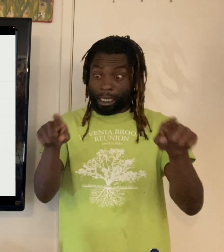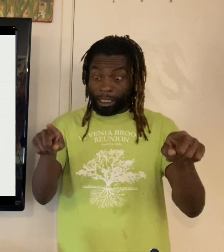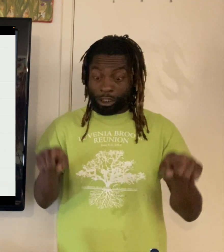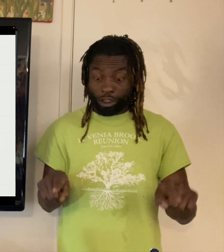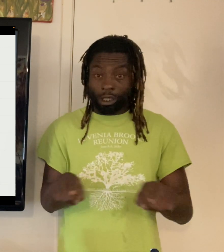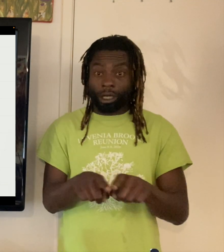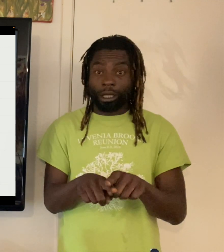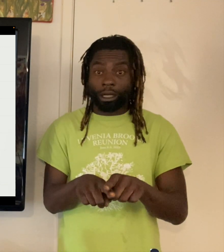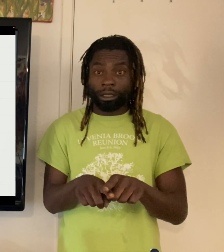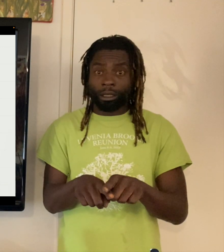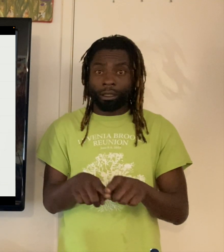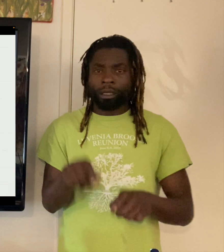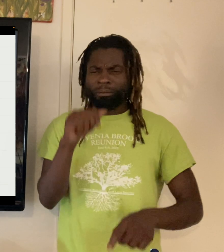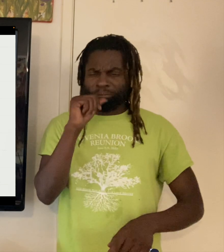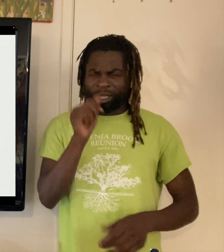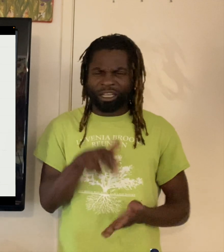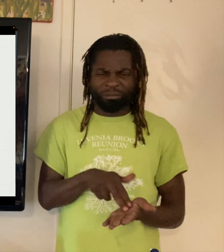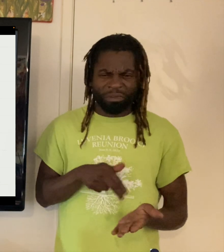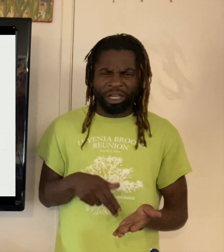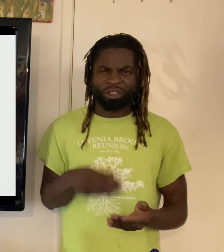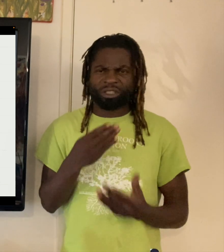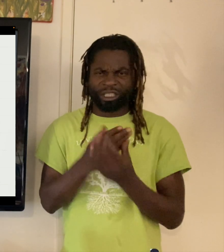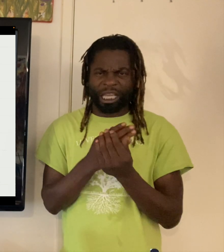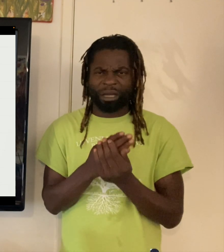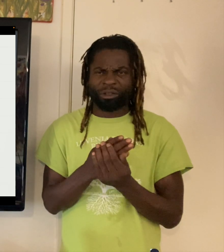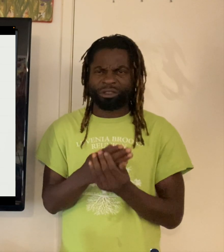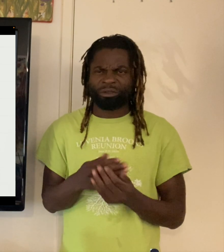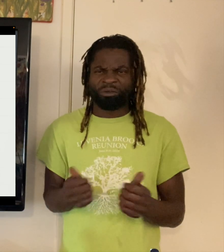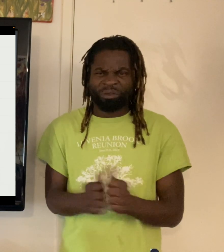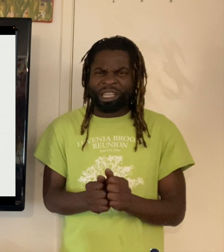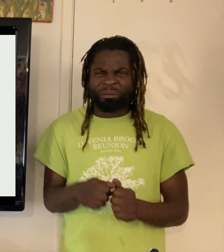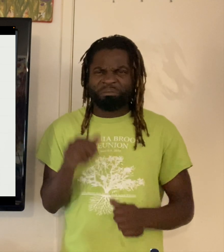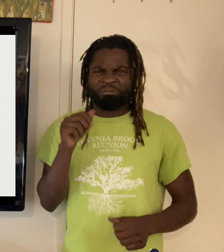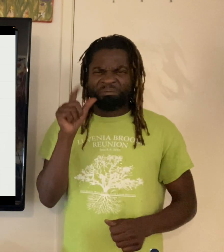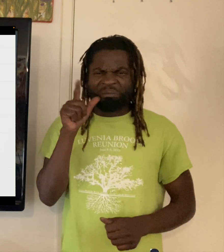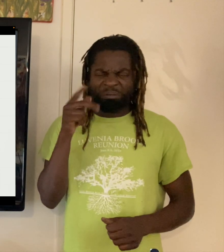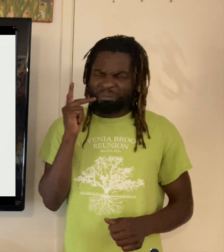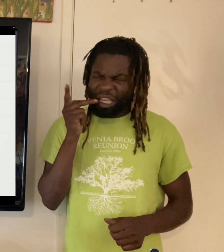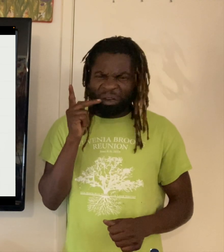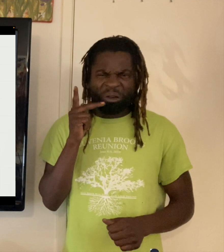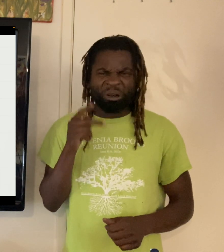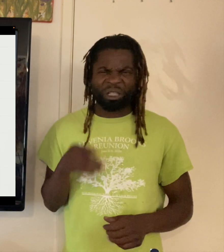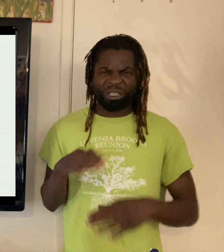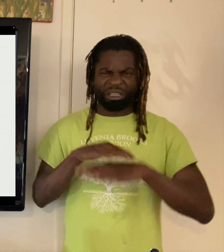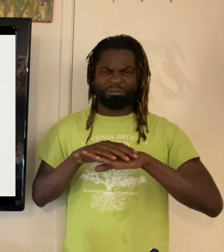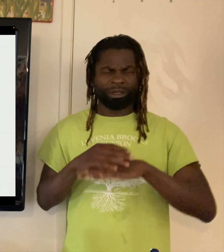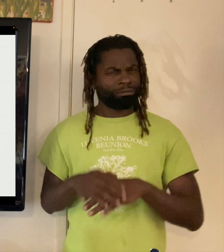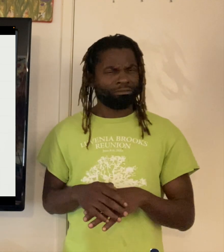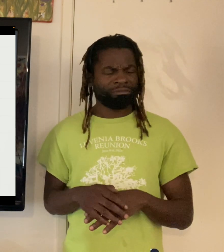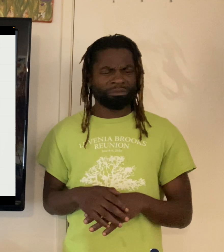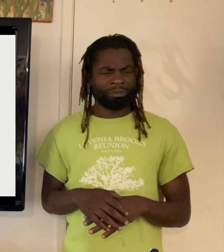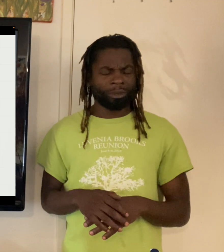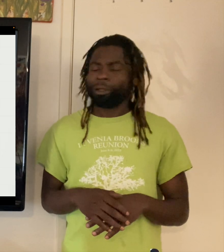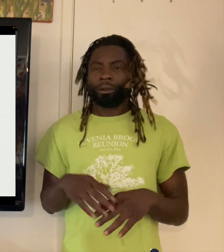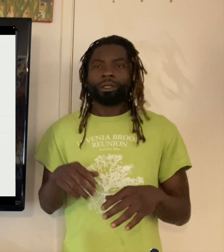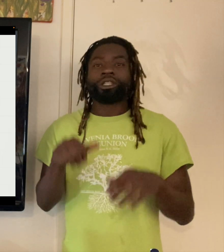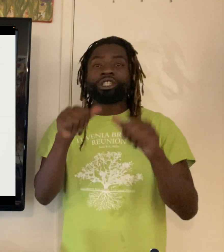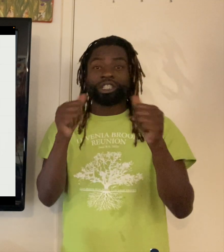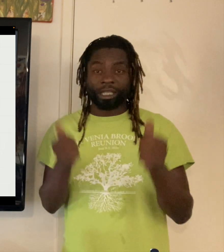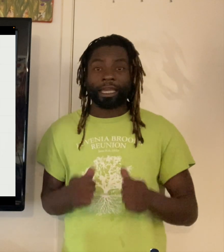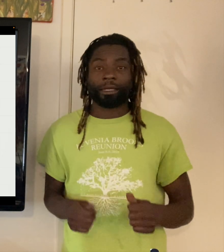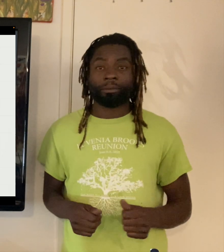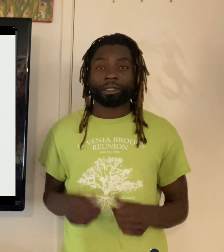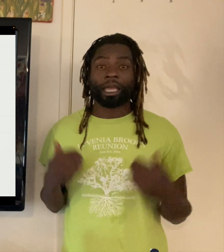pentagon, and peanut butter sandwich with a pickle on top. And shapes all have